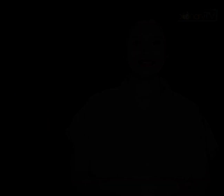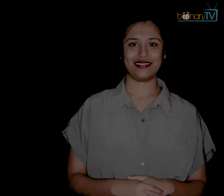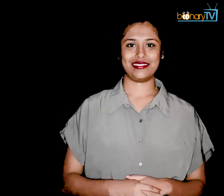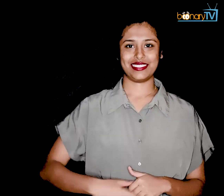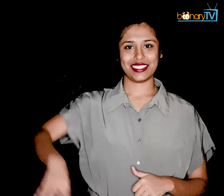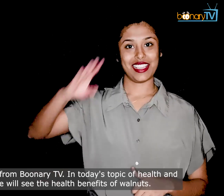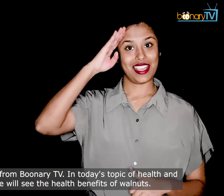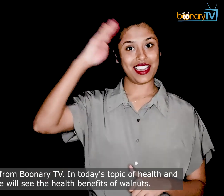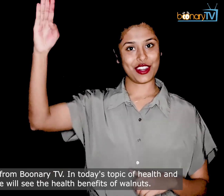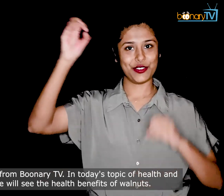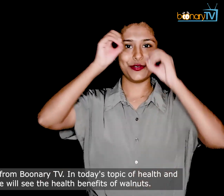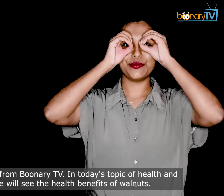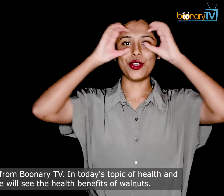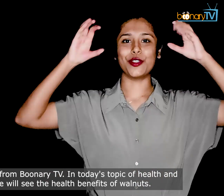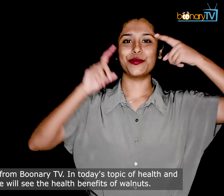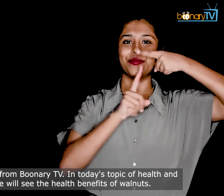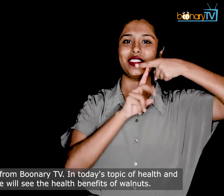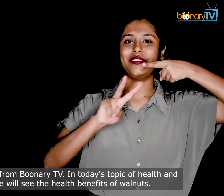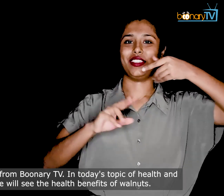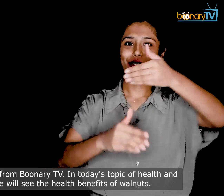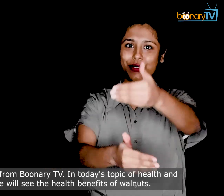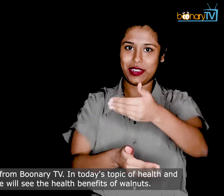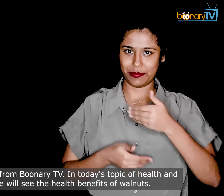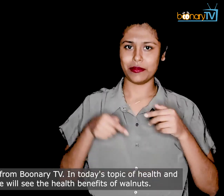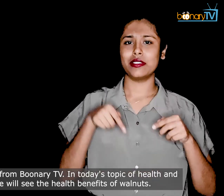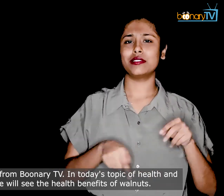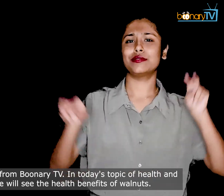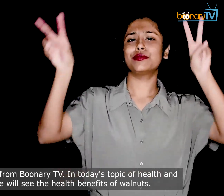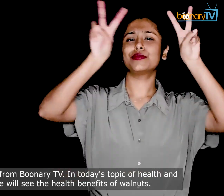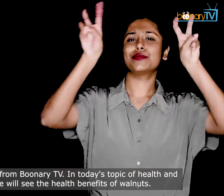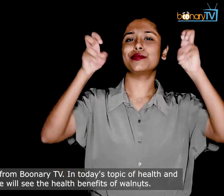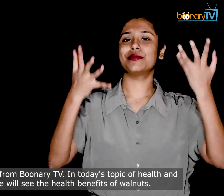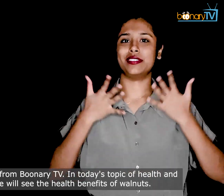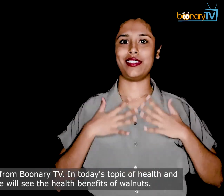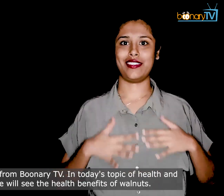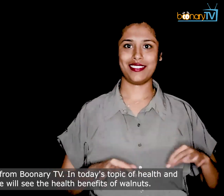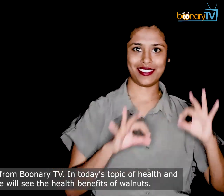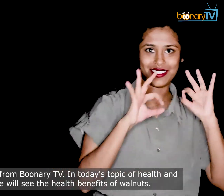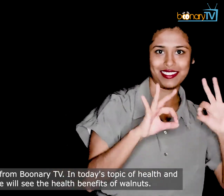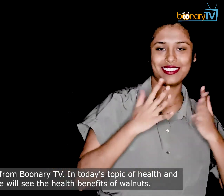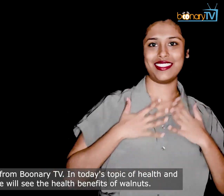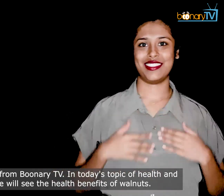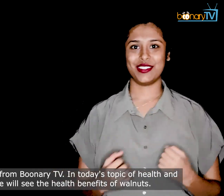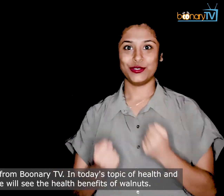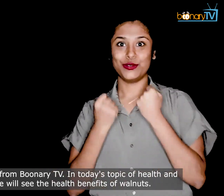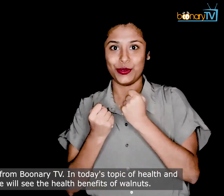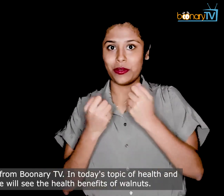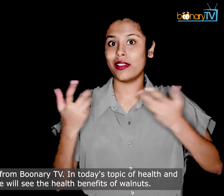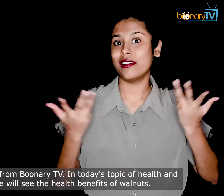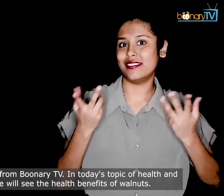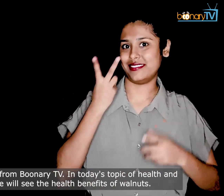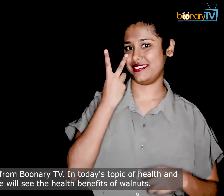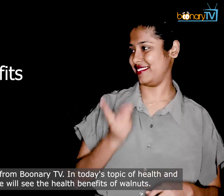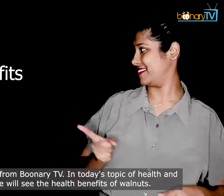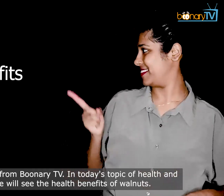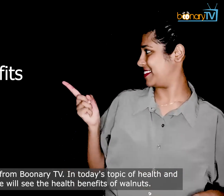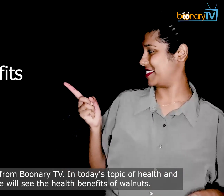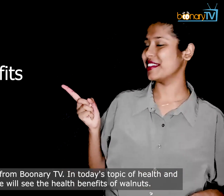hello greetings from boonari tv in today's topic of health and fitness we will